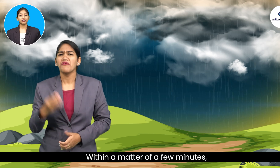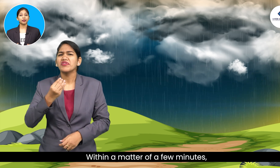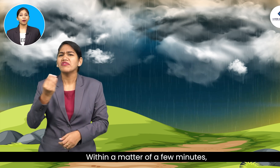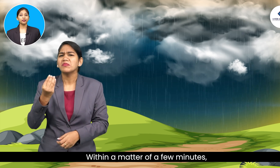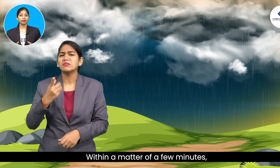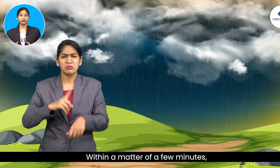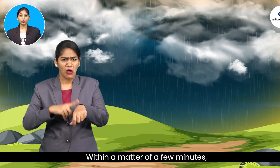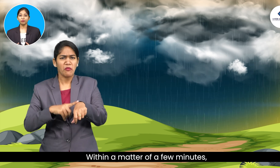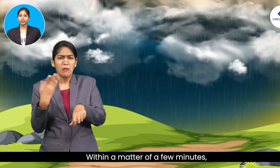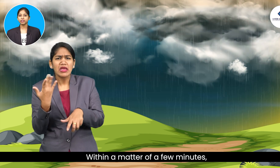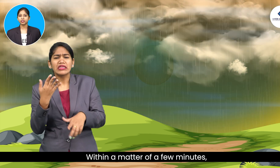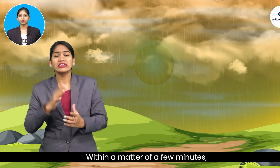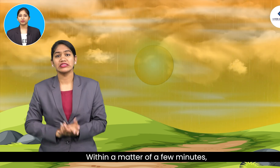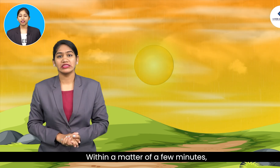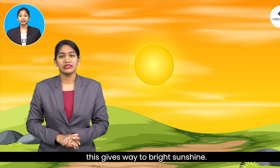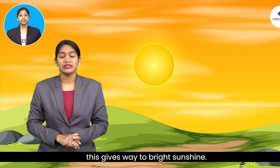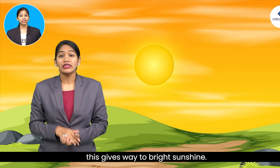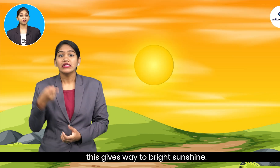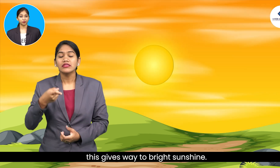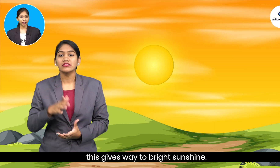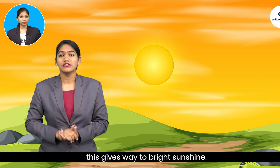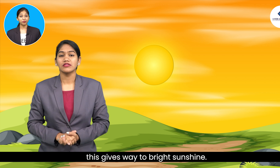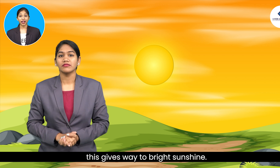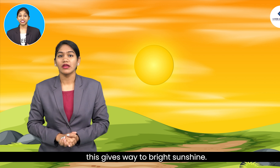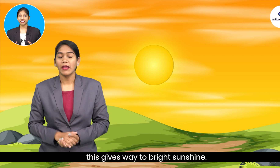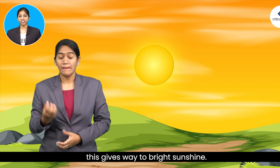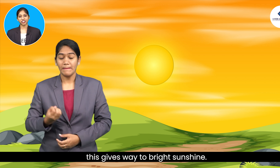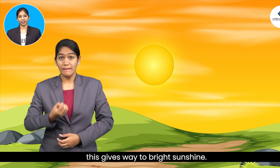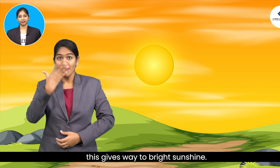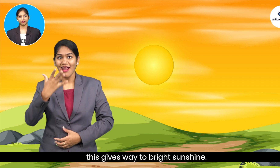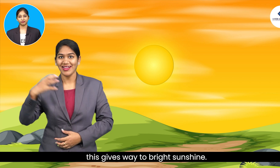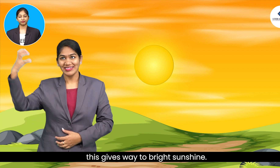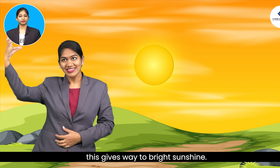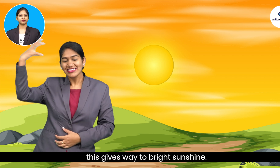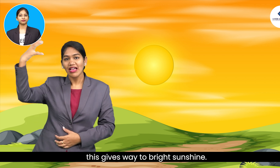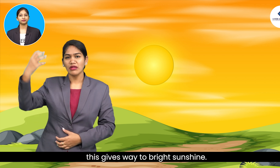Within a matter of a few minutes Within gives way to bright sunshine